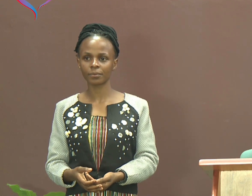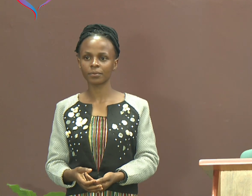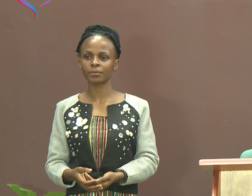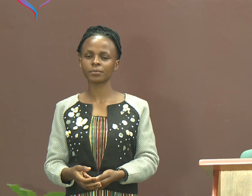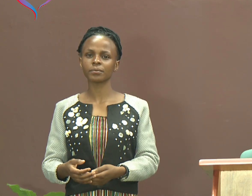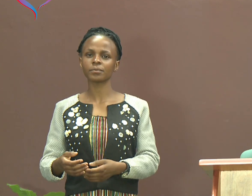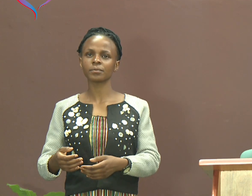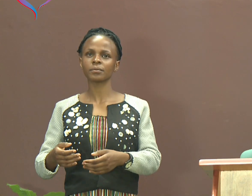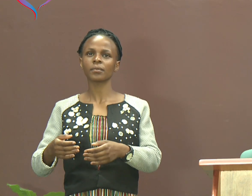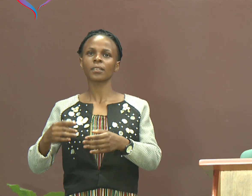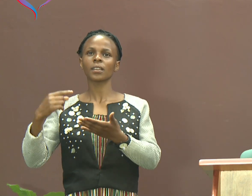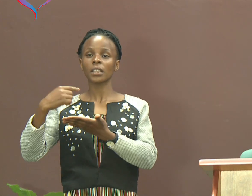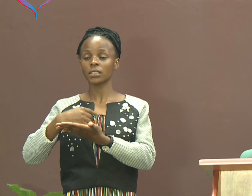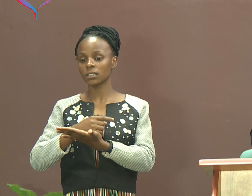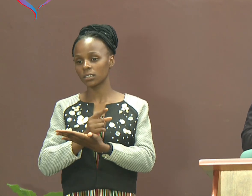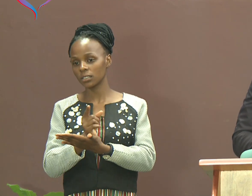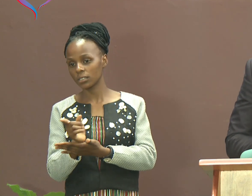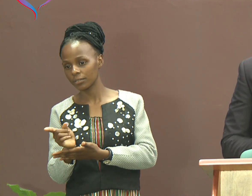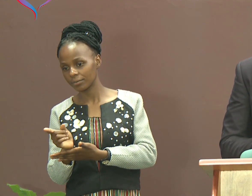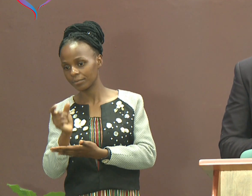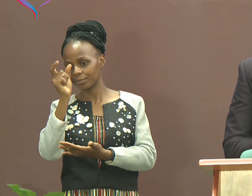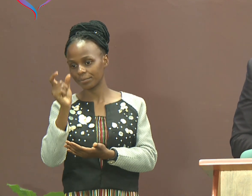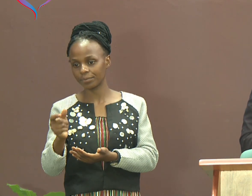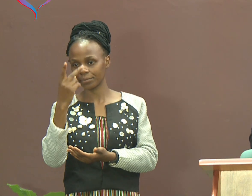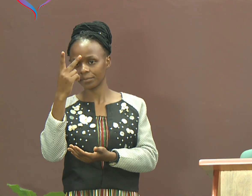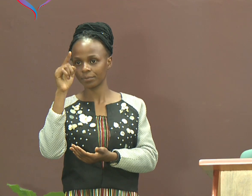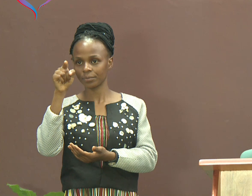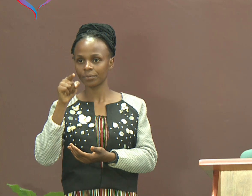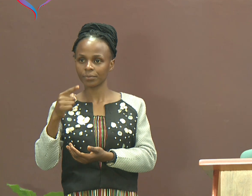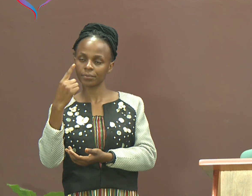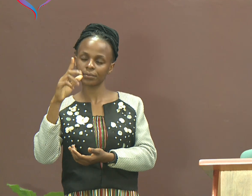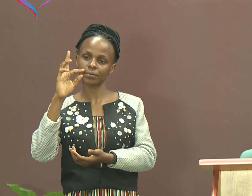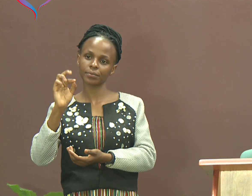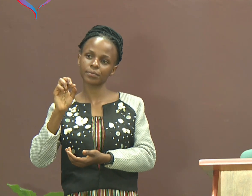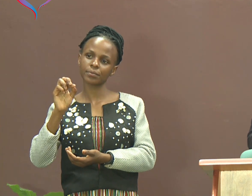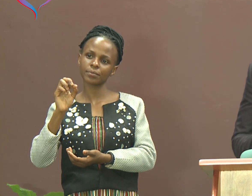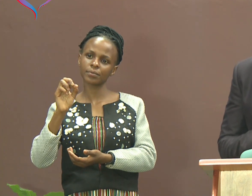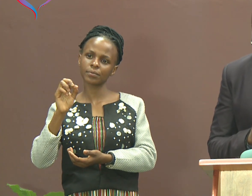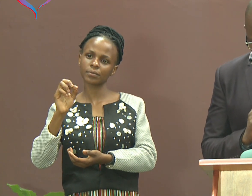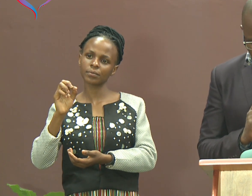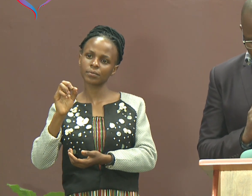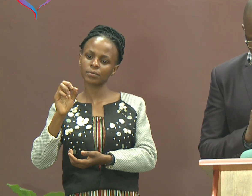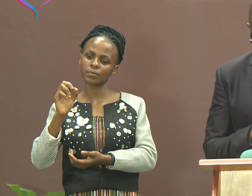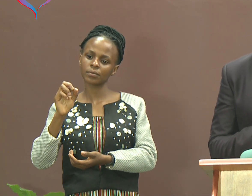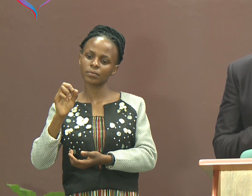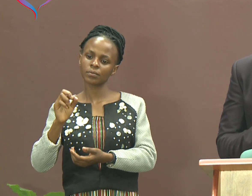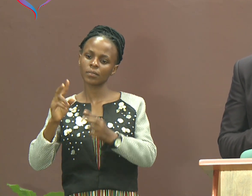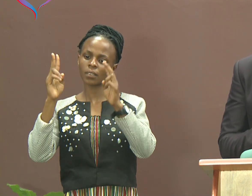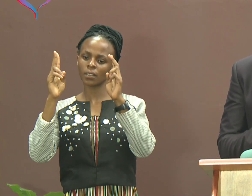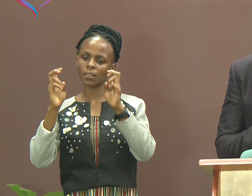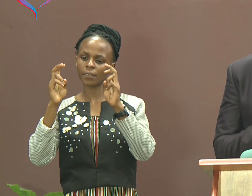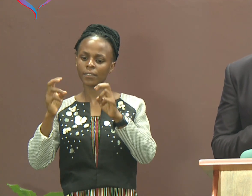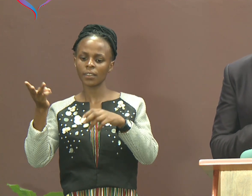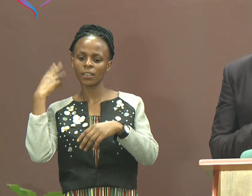Genesis chapter 2, verse 18. Luberyeberye sura 2 olunyirwa 18. The theme I was told to talk